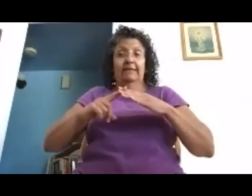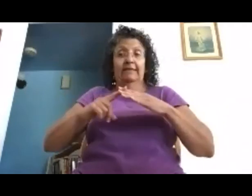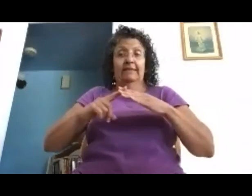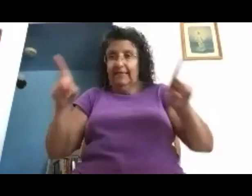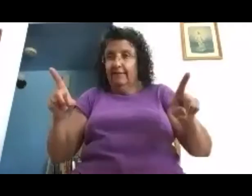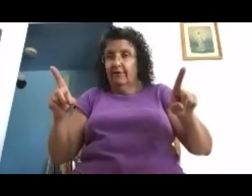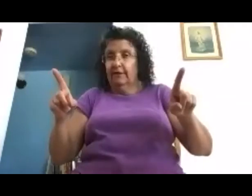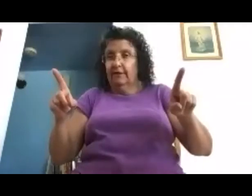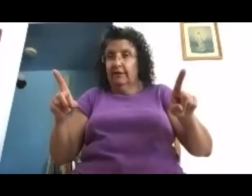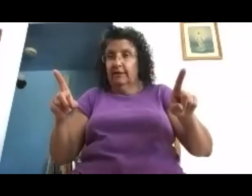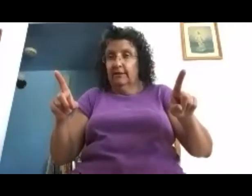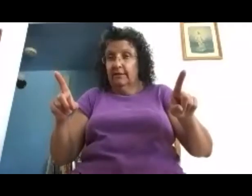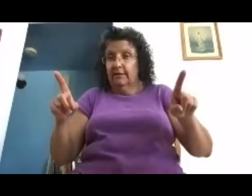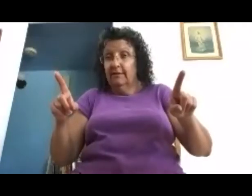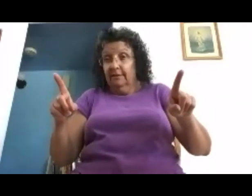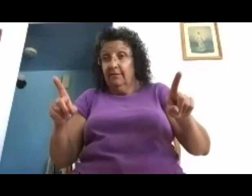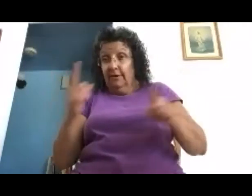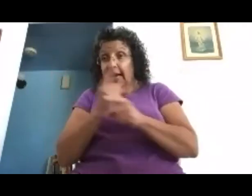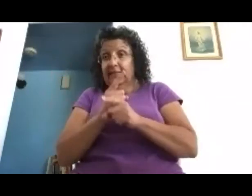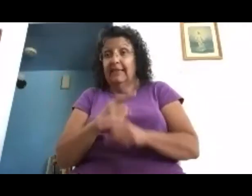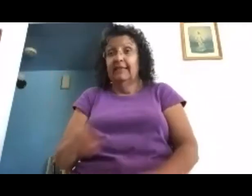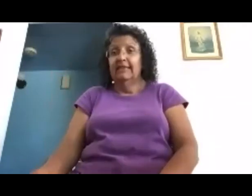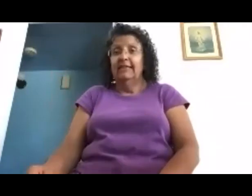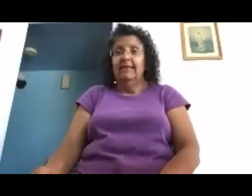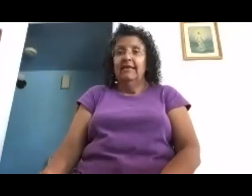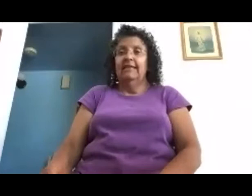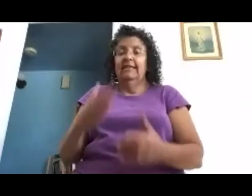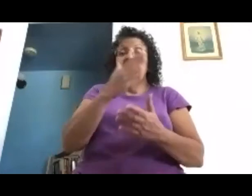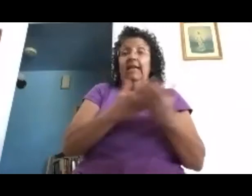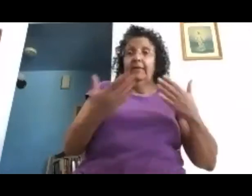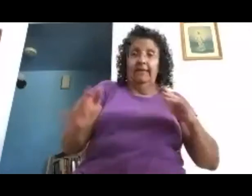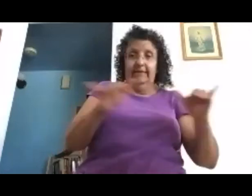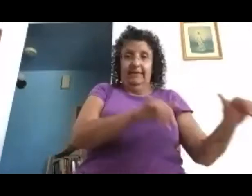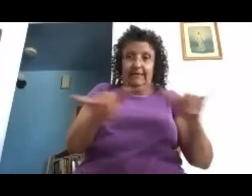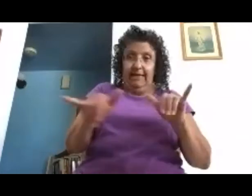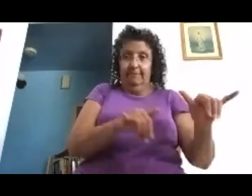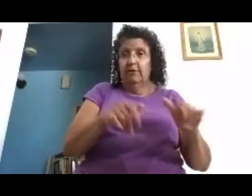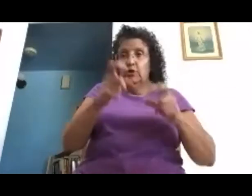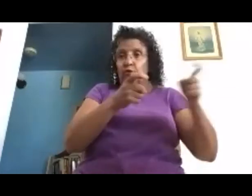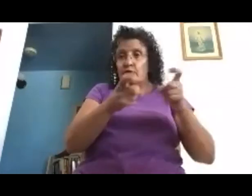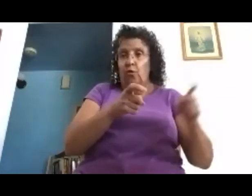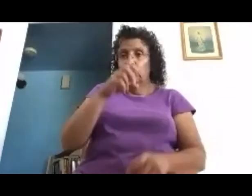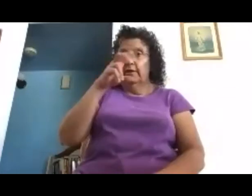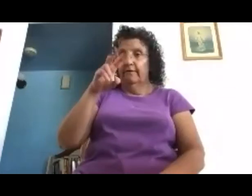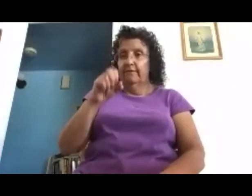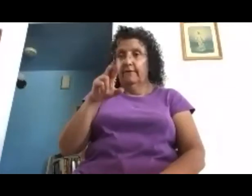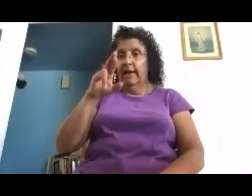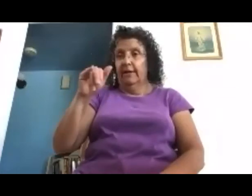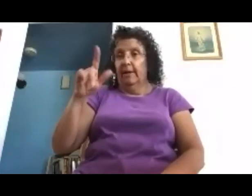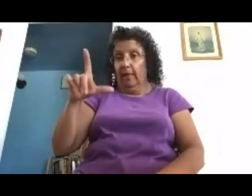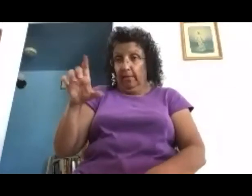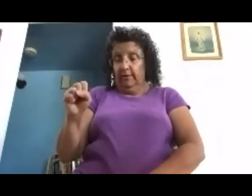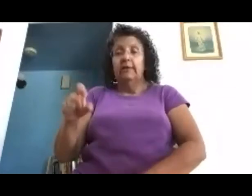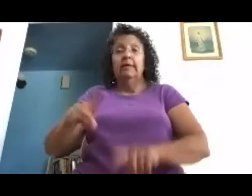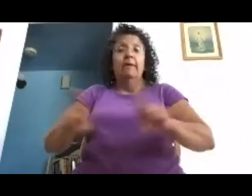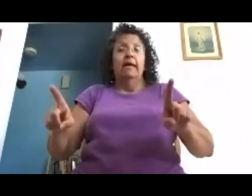So all those other things are the same, the controlled variables, but yes, the difference is